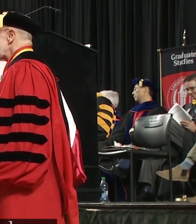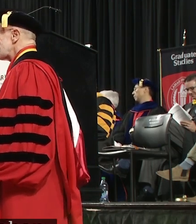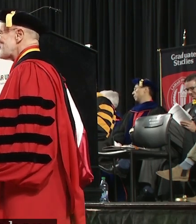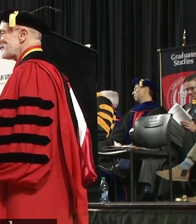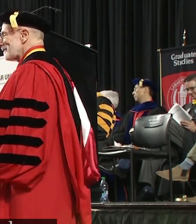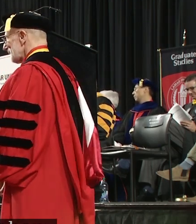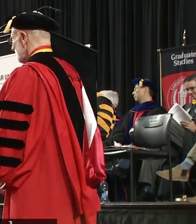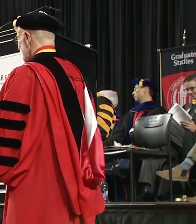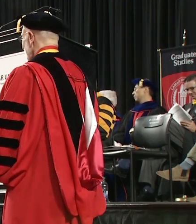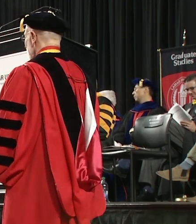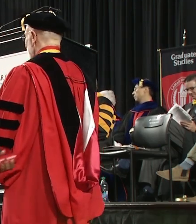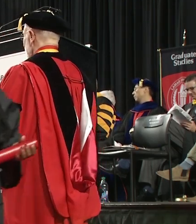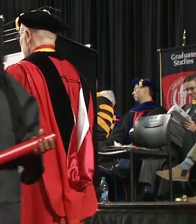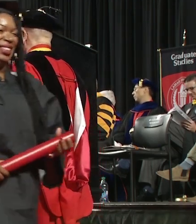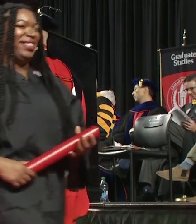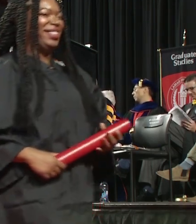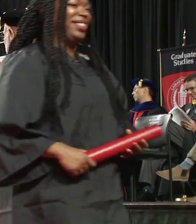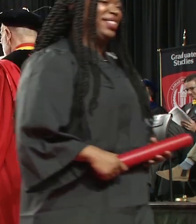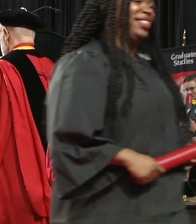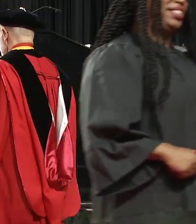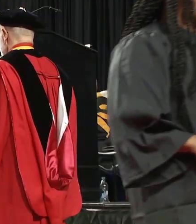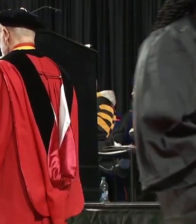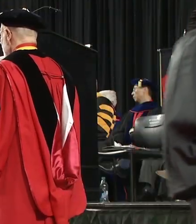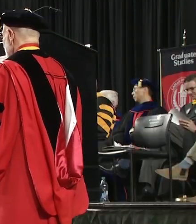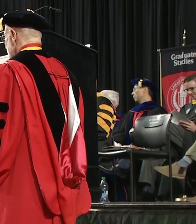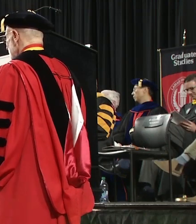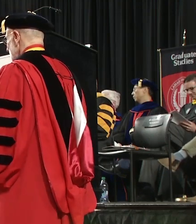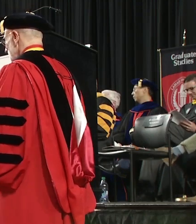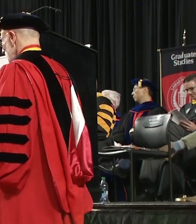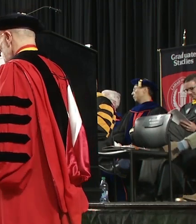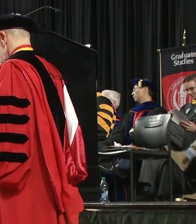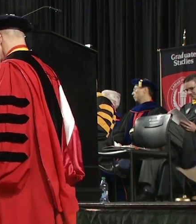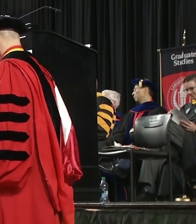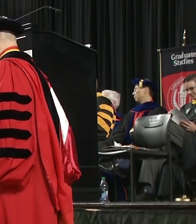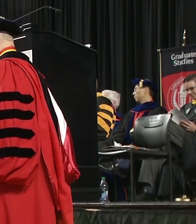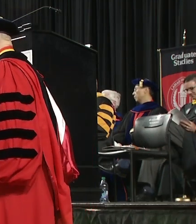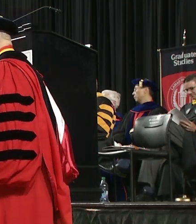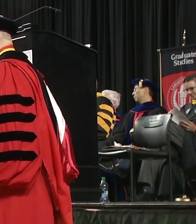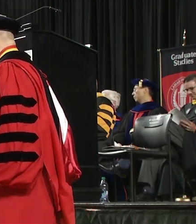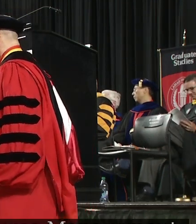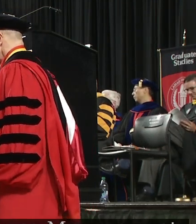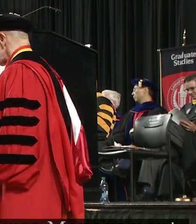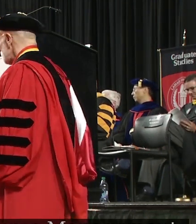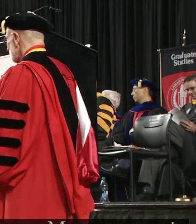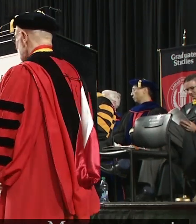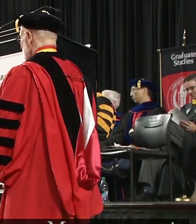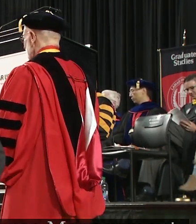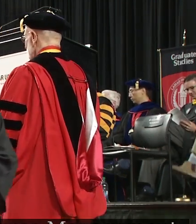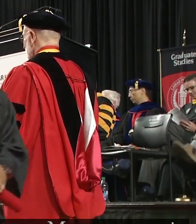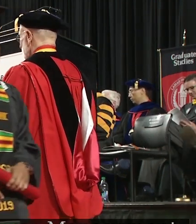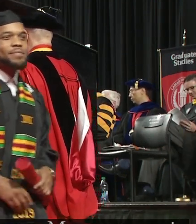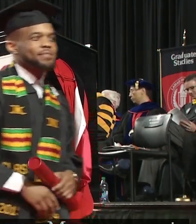Bachelor of Business Administration in Human Resource Management, Julie Ann Burton.